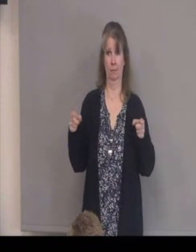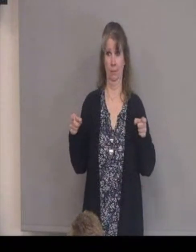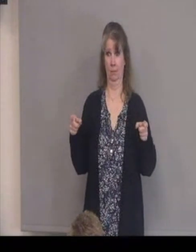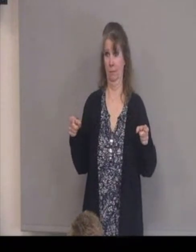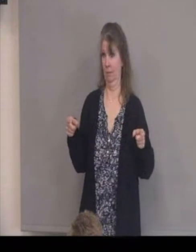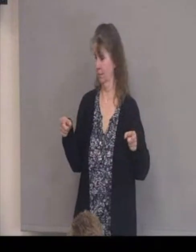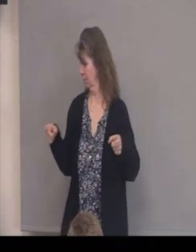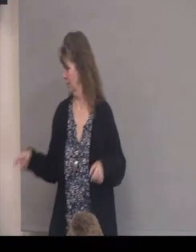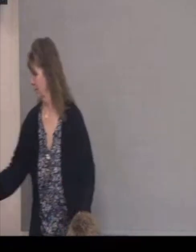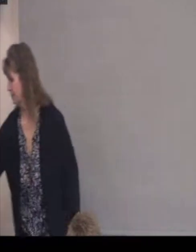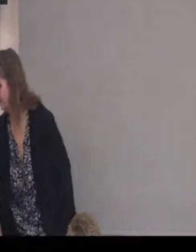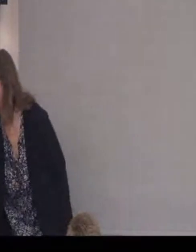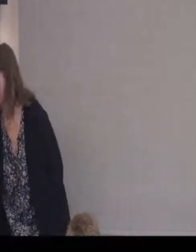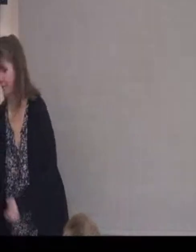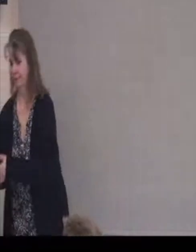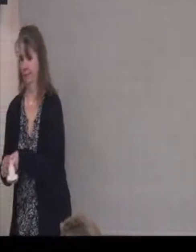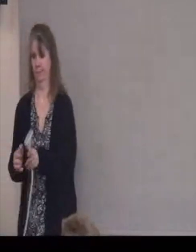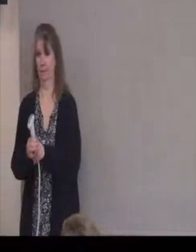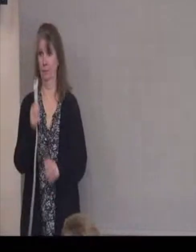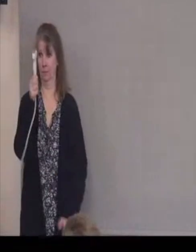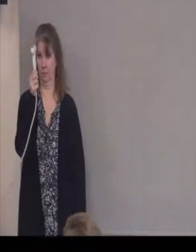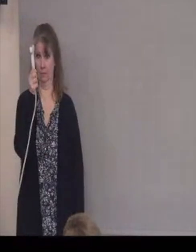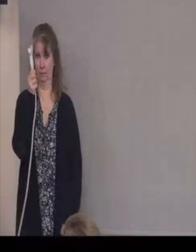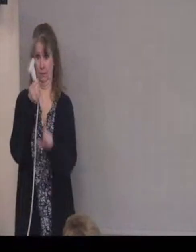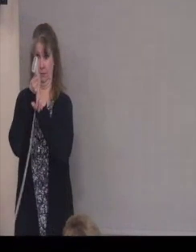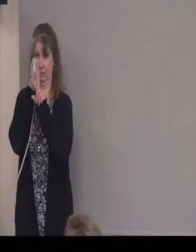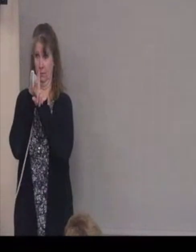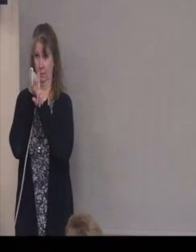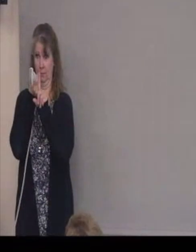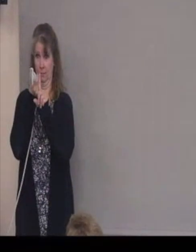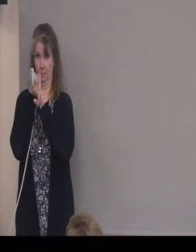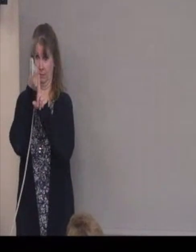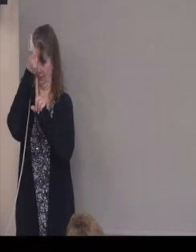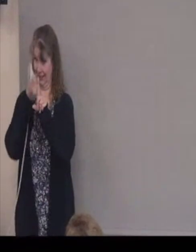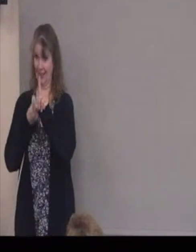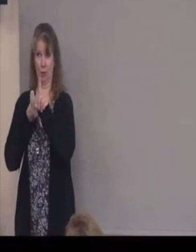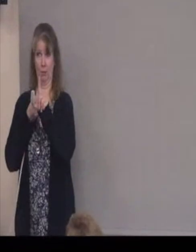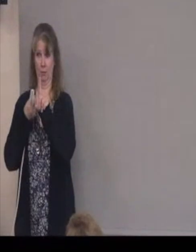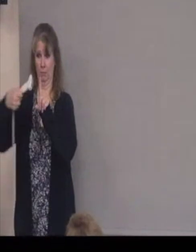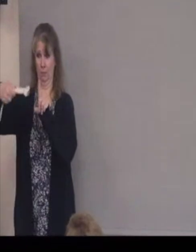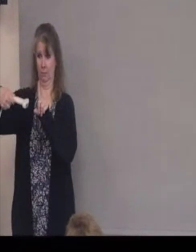Now we control the orientation of our machine right here.